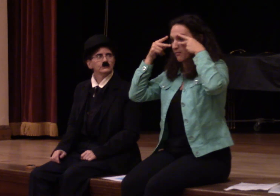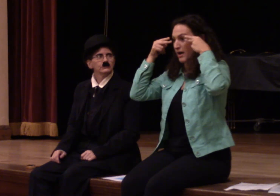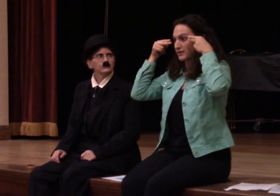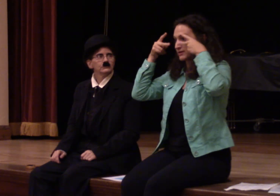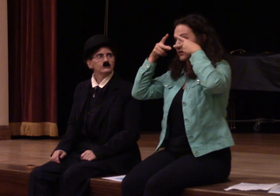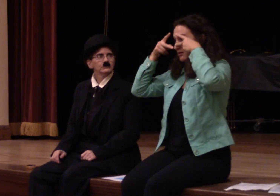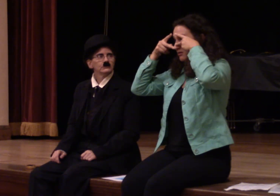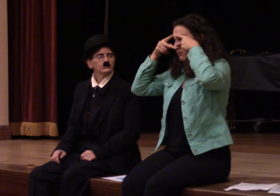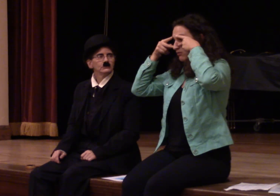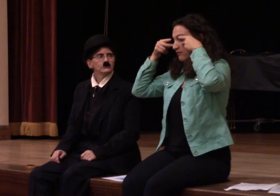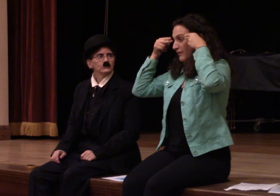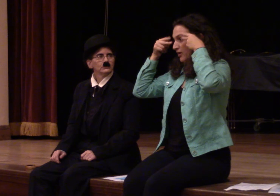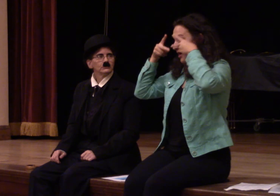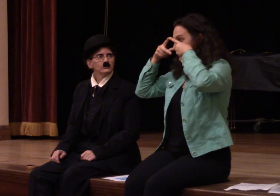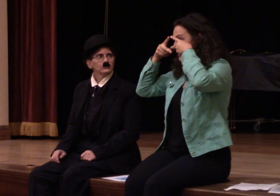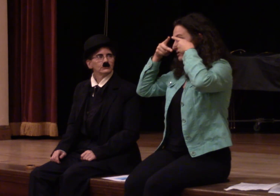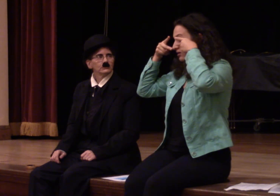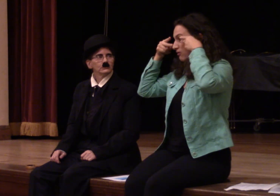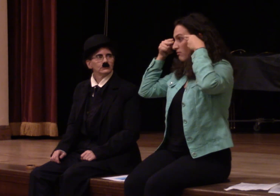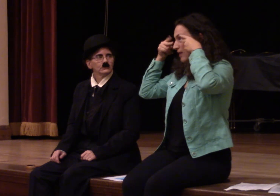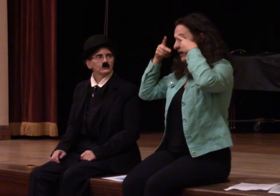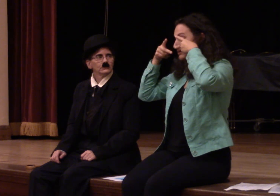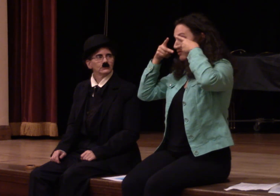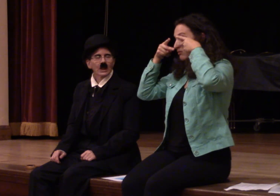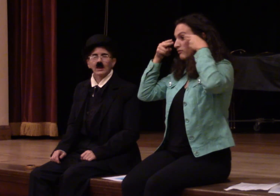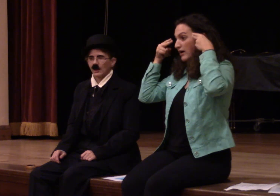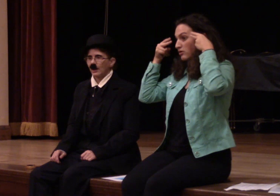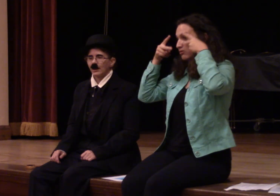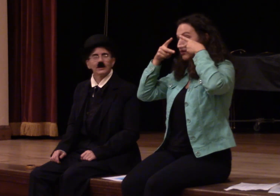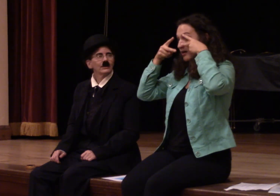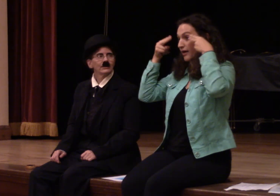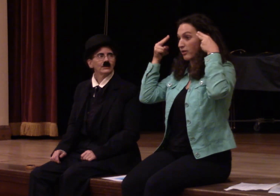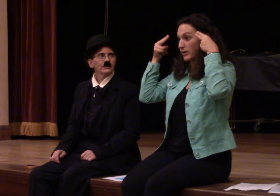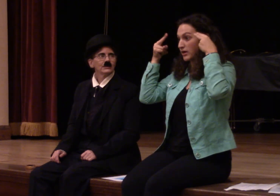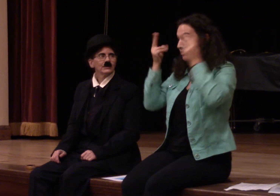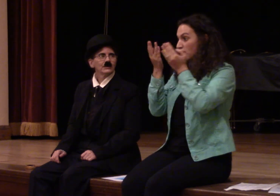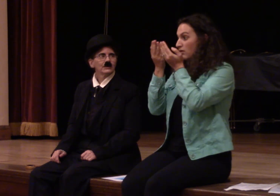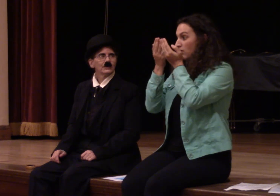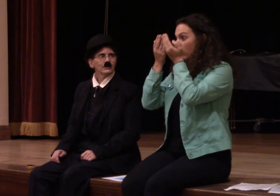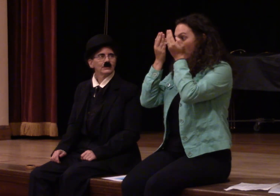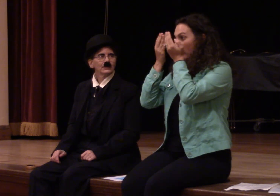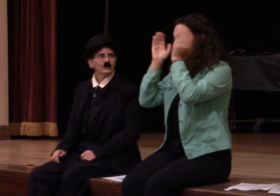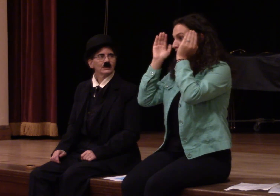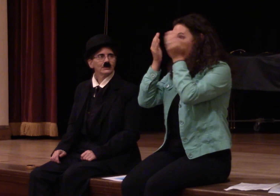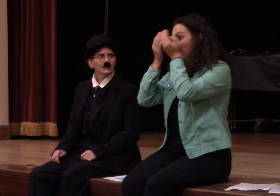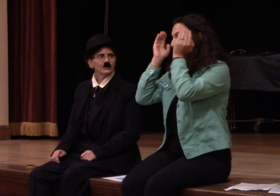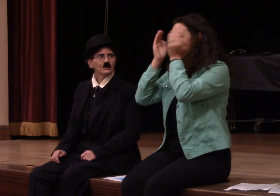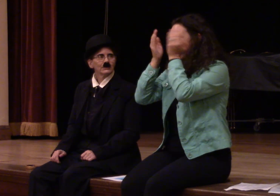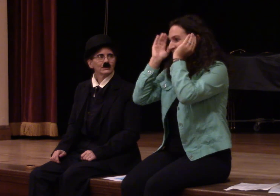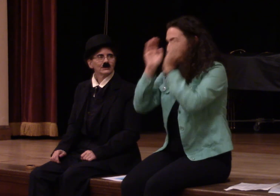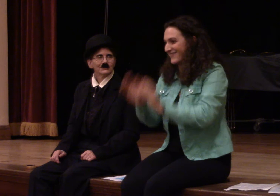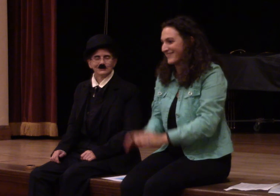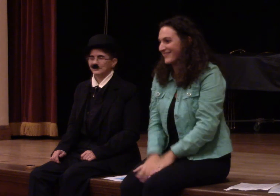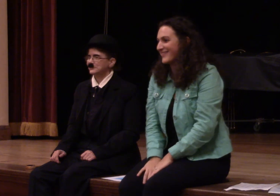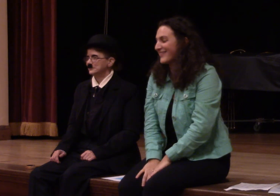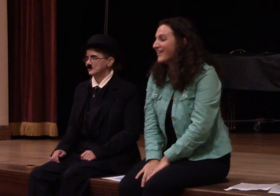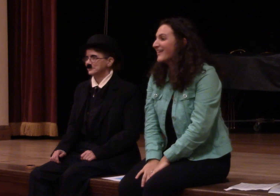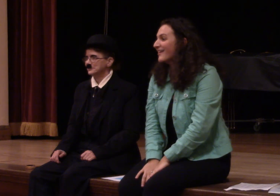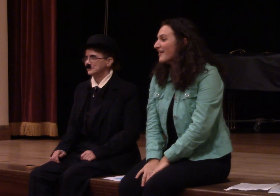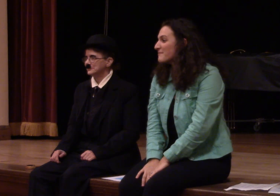mask around their eyes. So mask, raccoon, Halloween, or Halloween. And then this would be